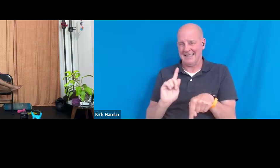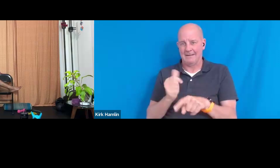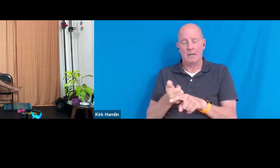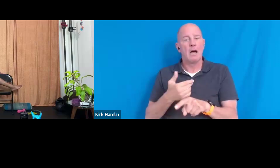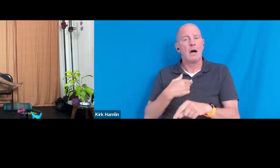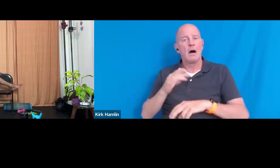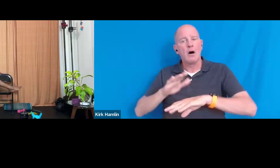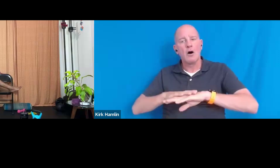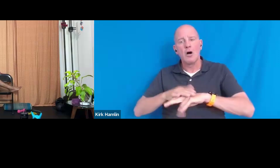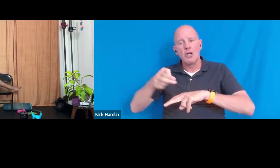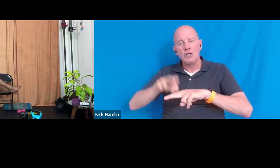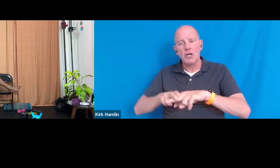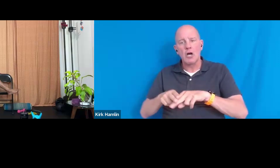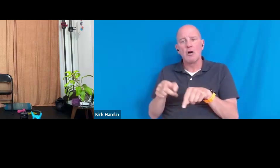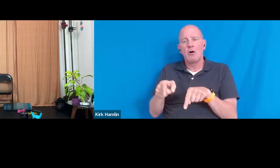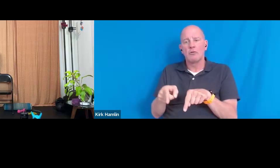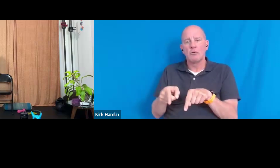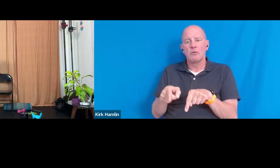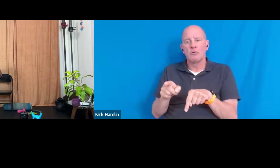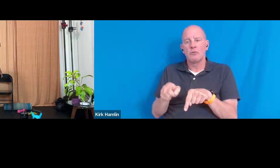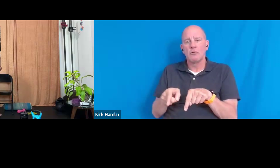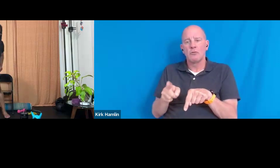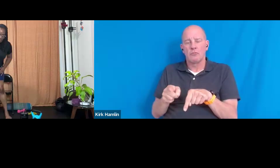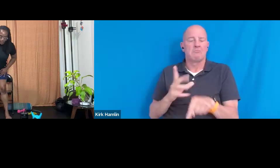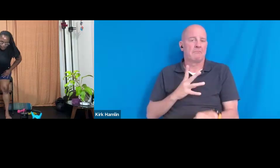something and lift up from there. That's fine too.